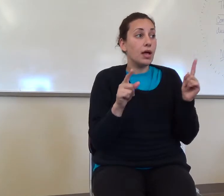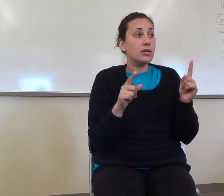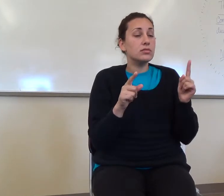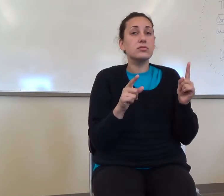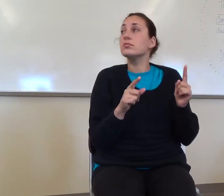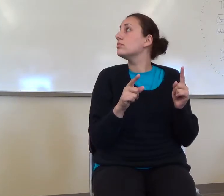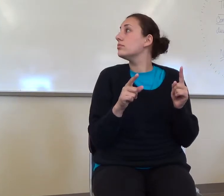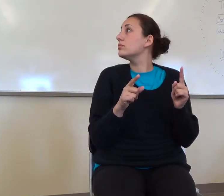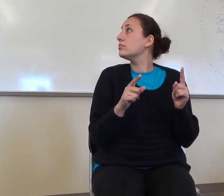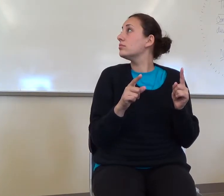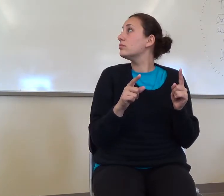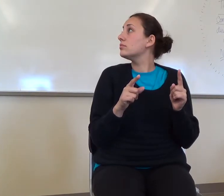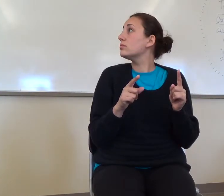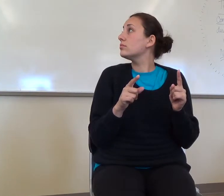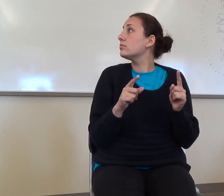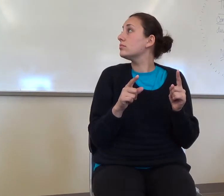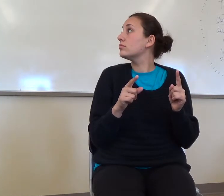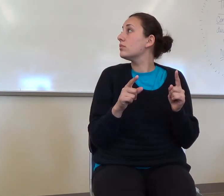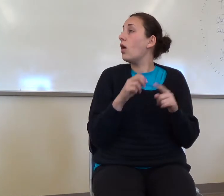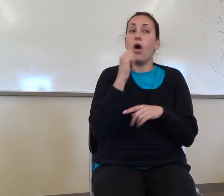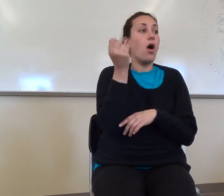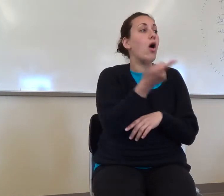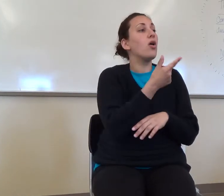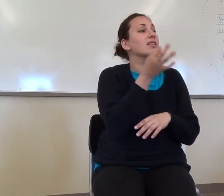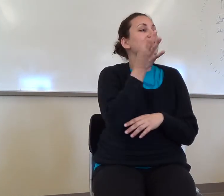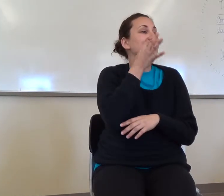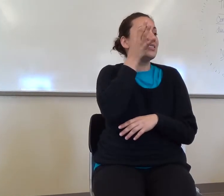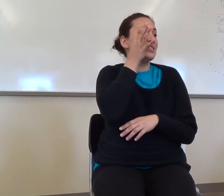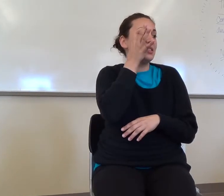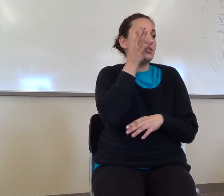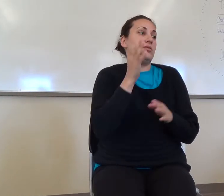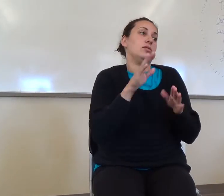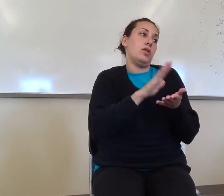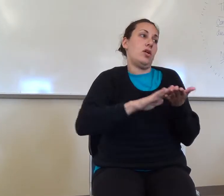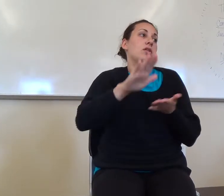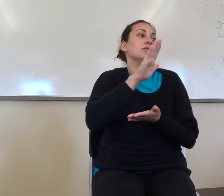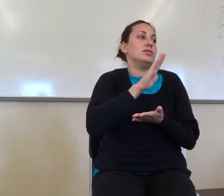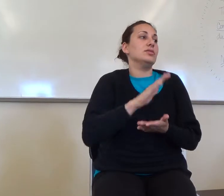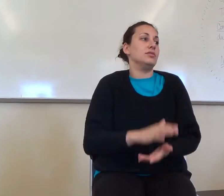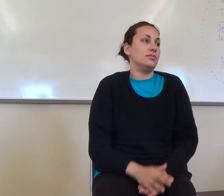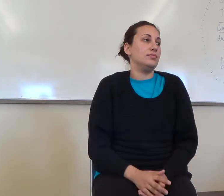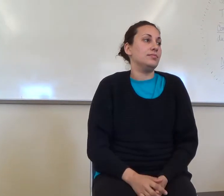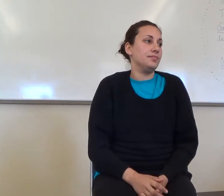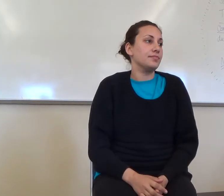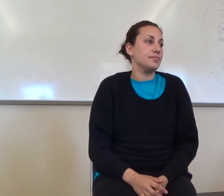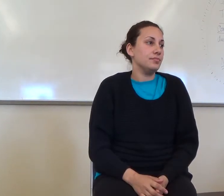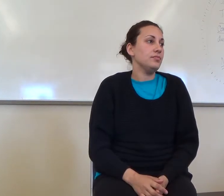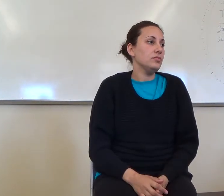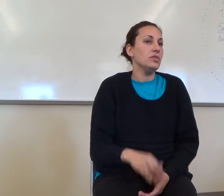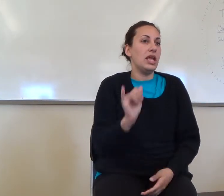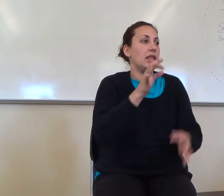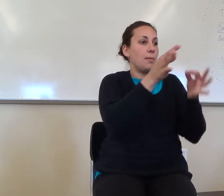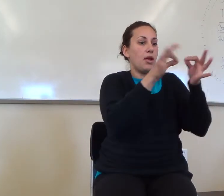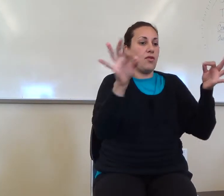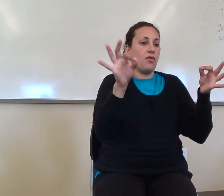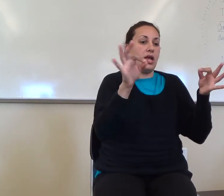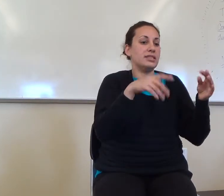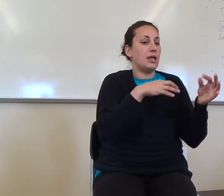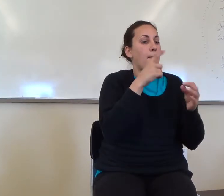this. All of these, Sitting Bull College, Little Bighorn, and Montana, both of these are references to that. So it's one of our